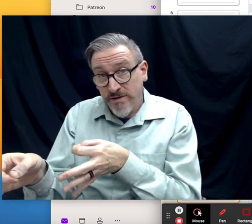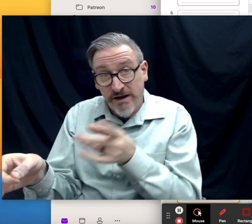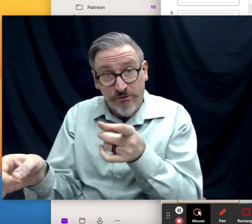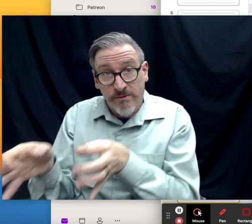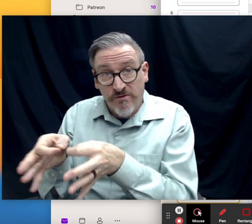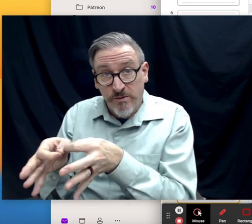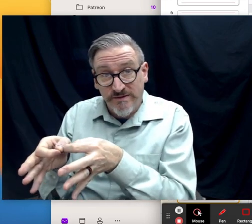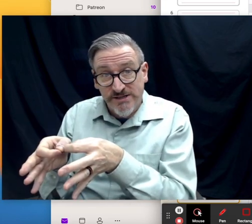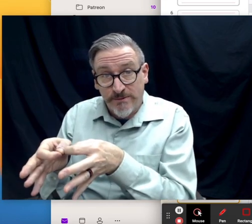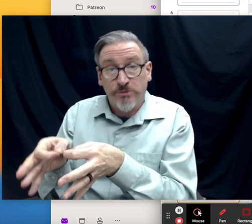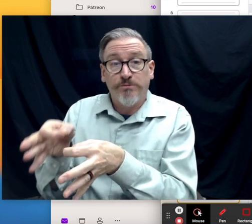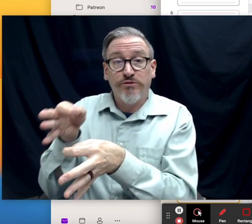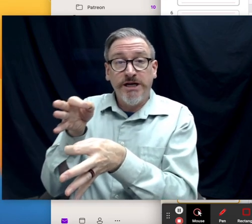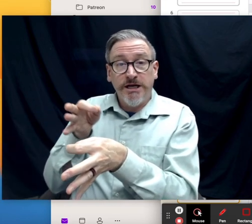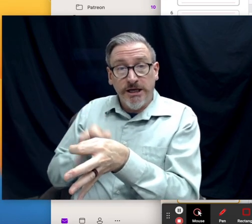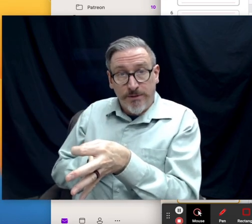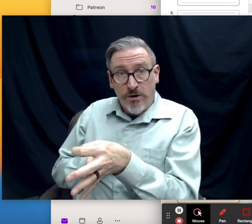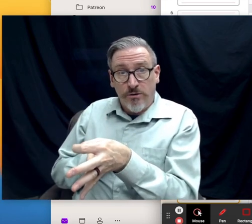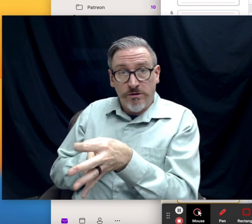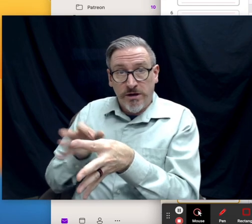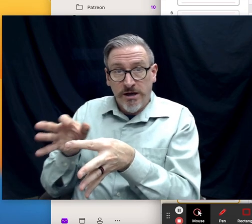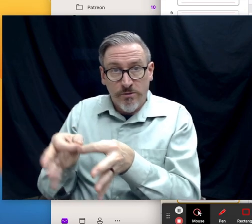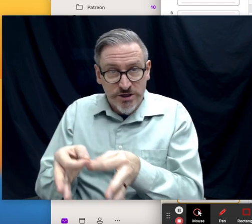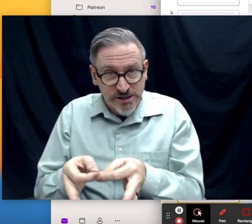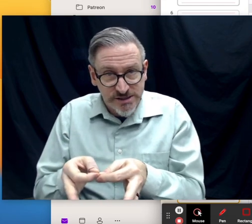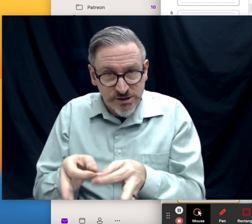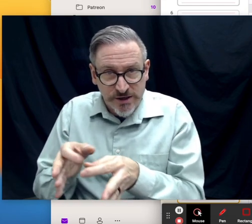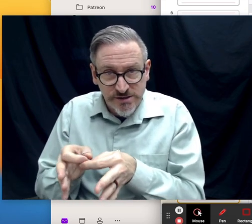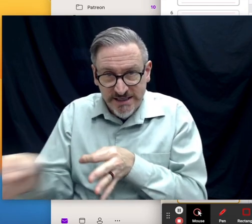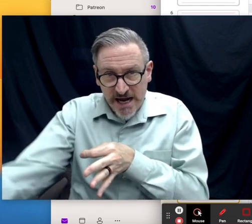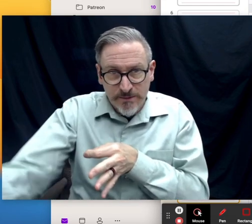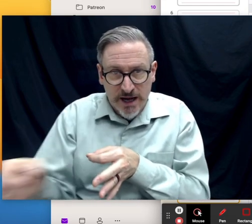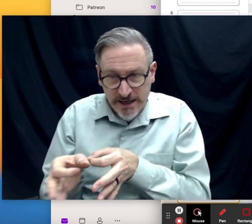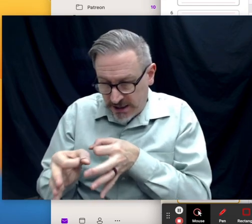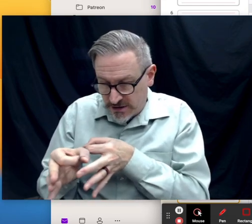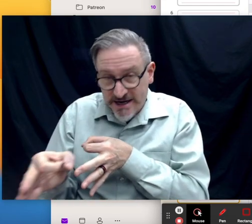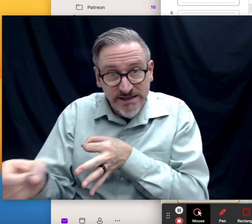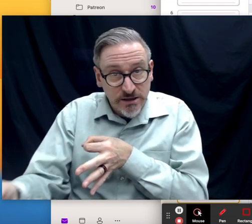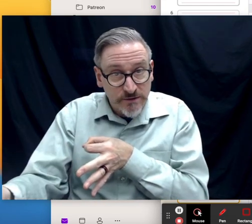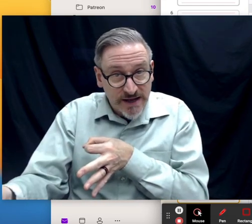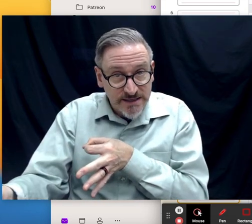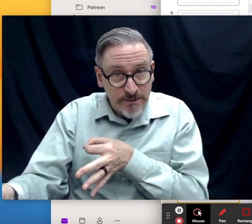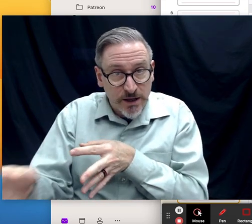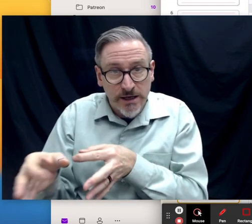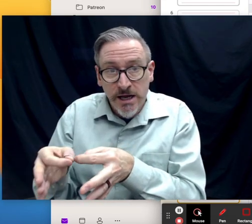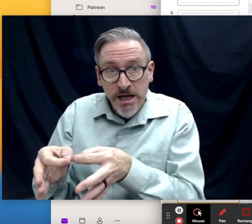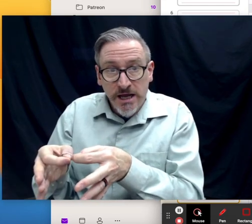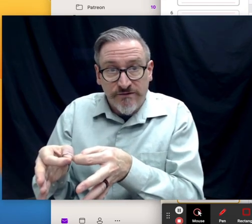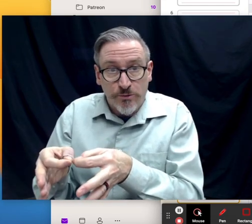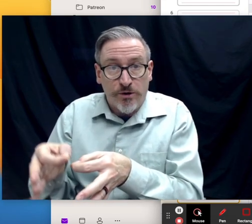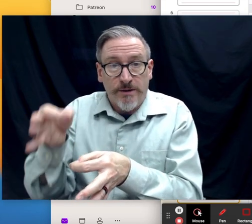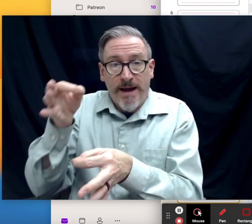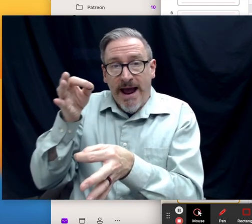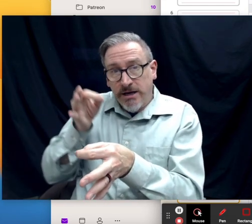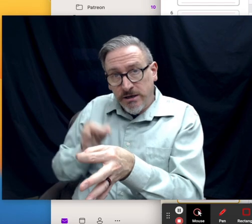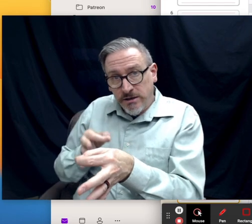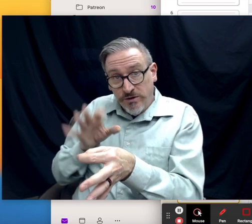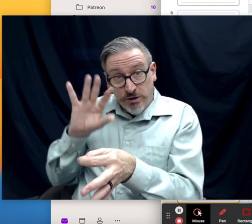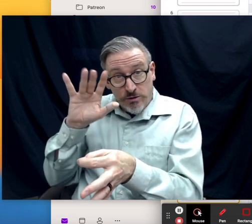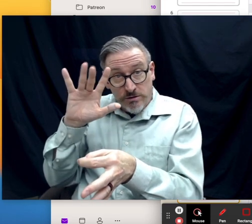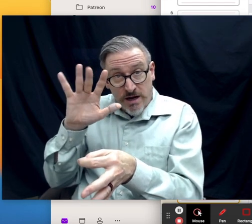postpone, and if you remember from the previous chapter, prepone, which is, so here's the timeline, and here are dots along that timeline. If you pull it